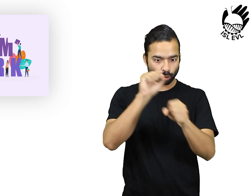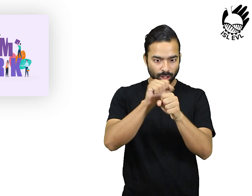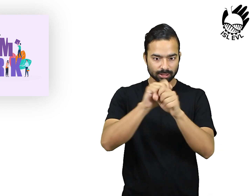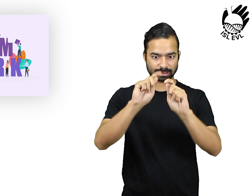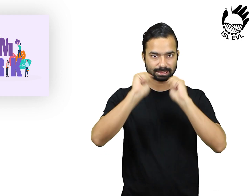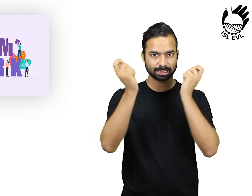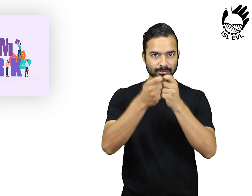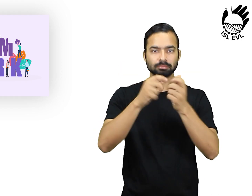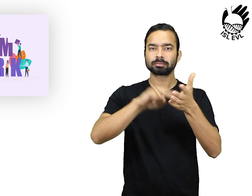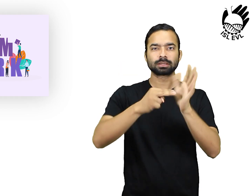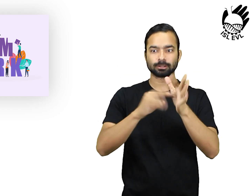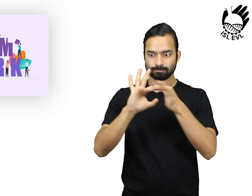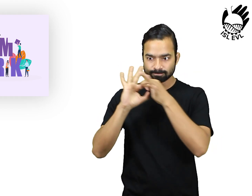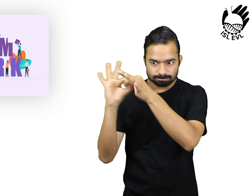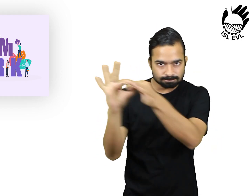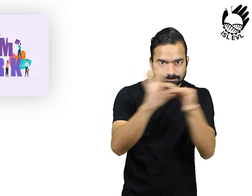Teamwork and unity.